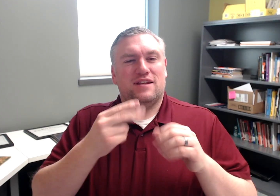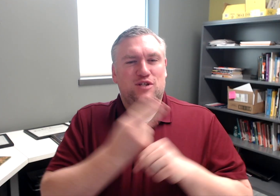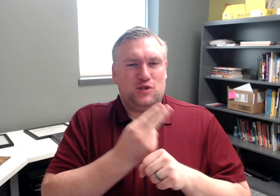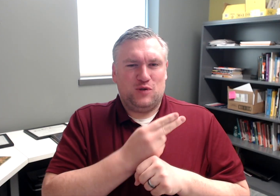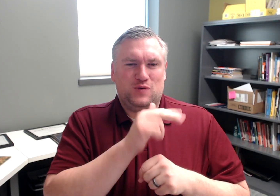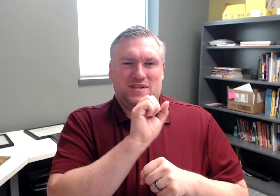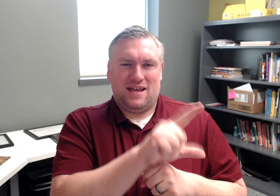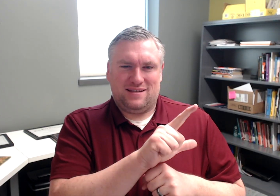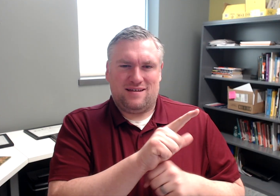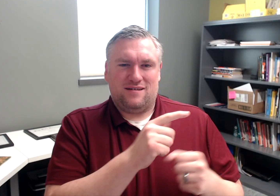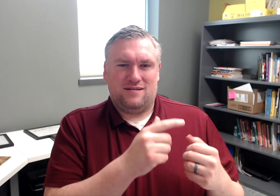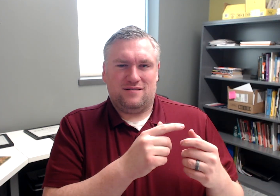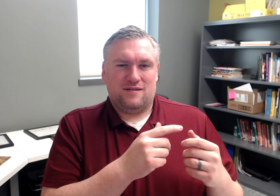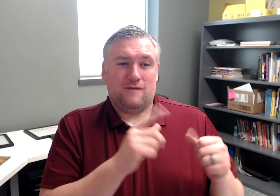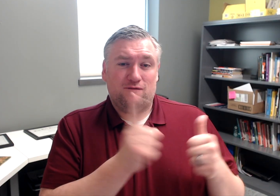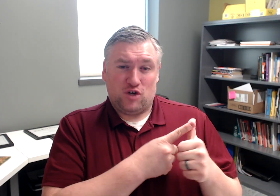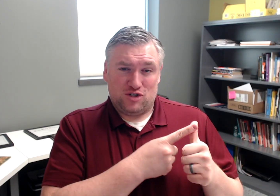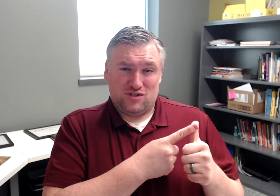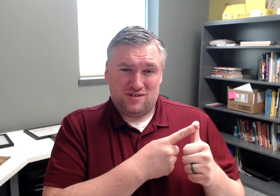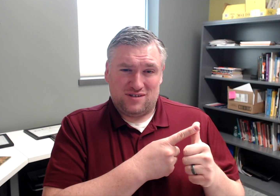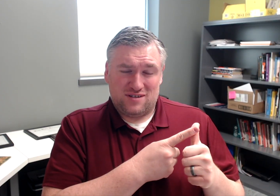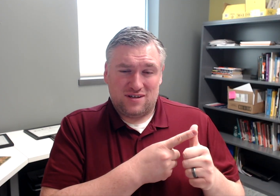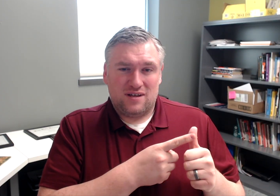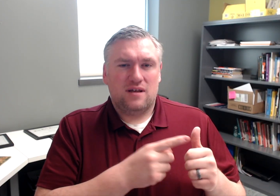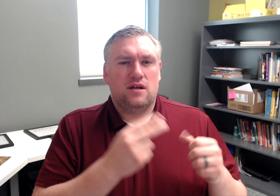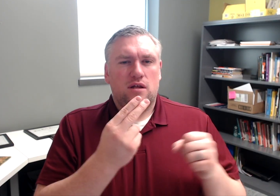It's important to use ASL first.